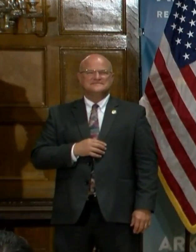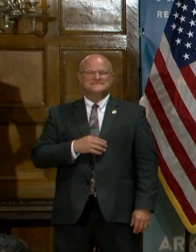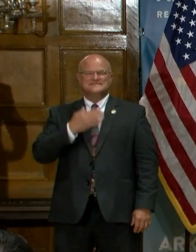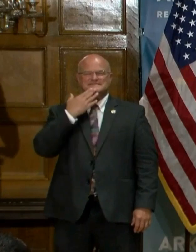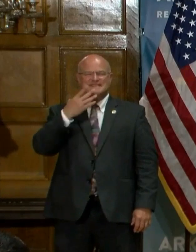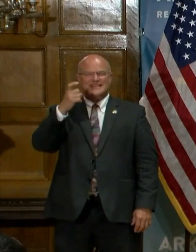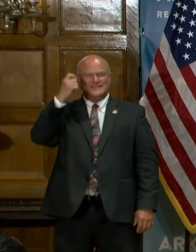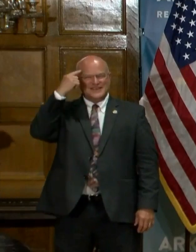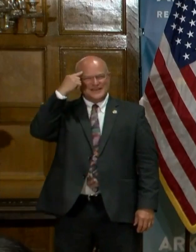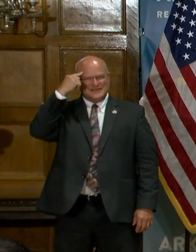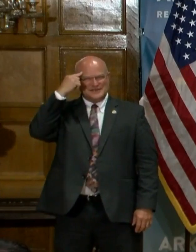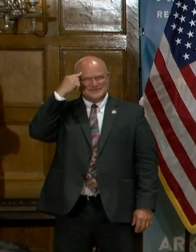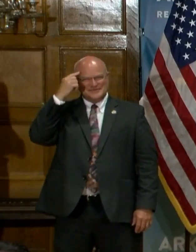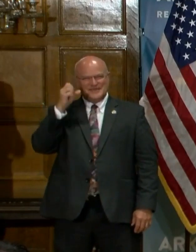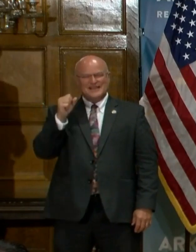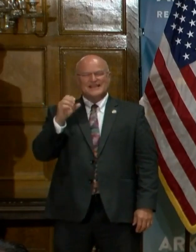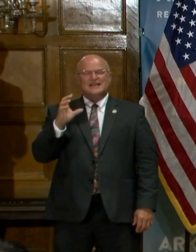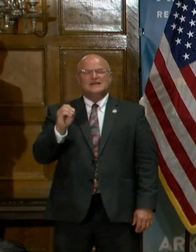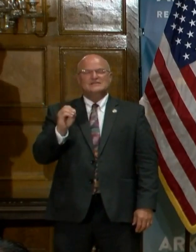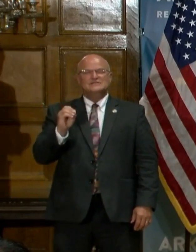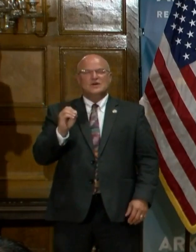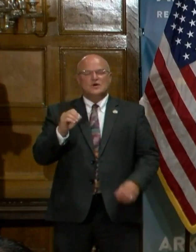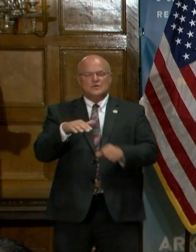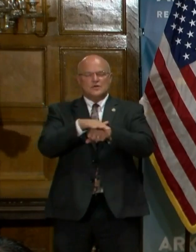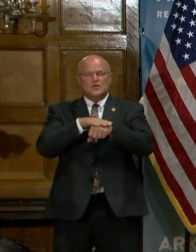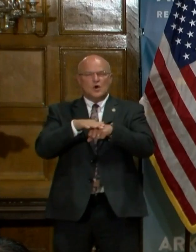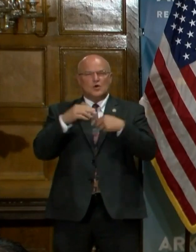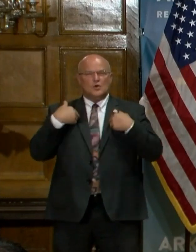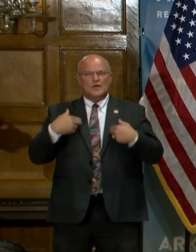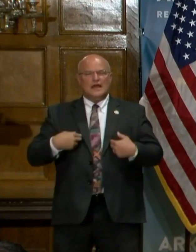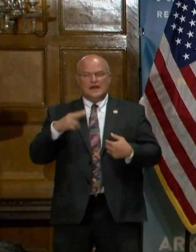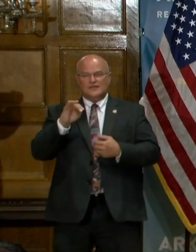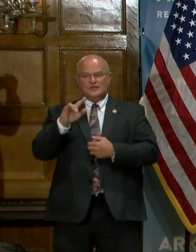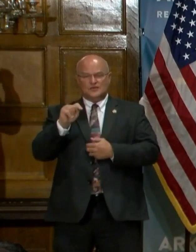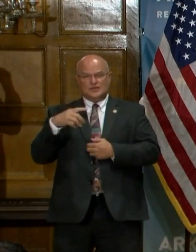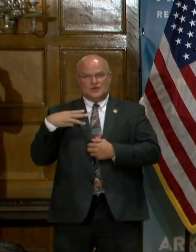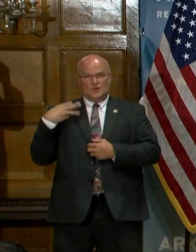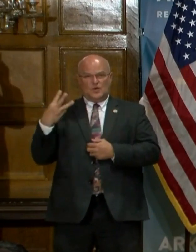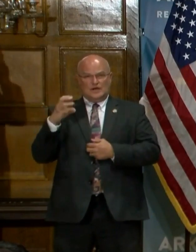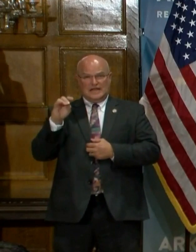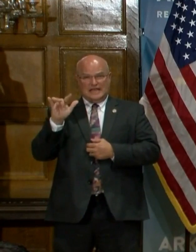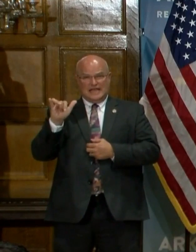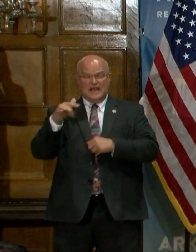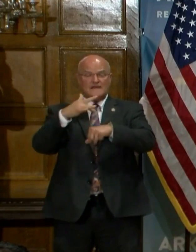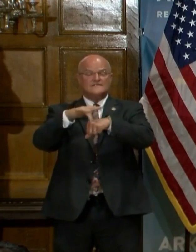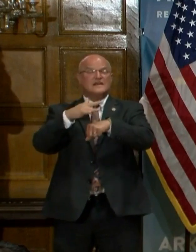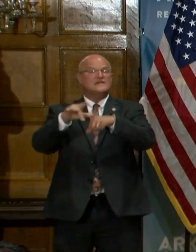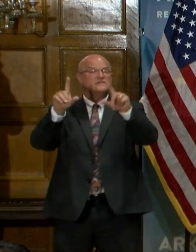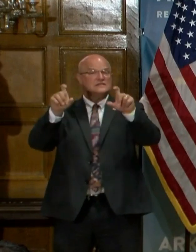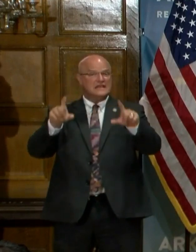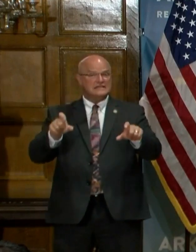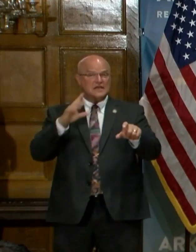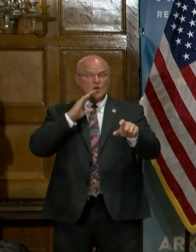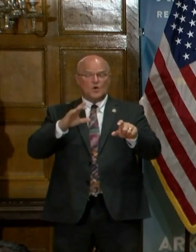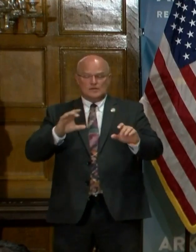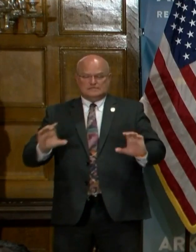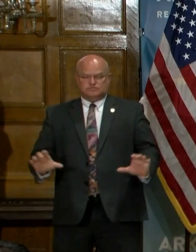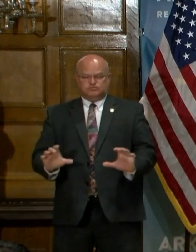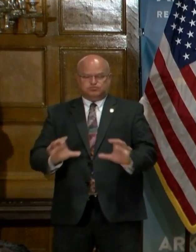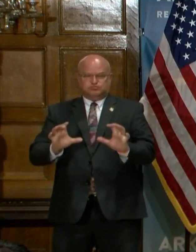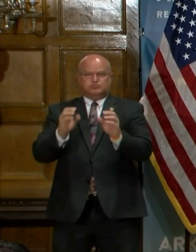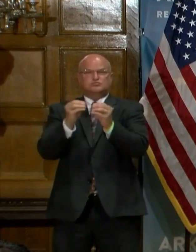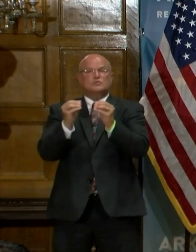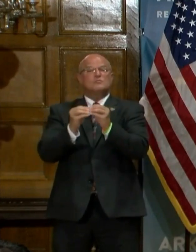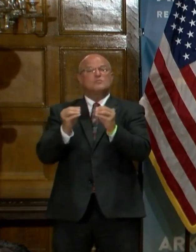Thank you, Governor. So the local health unit in Washington County is available for testing and will be ramping up